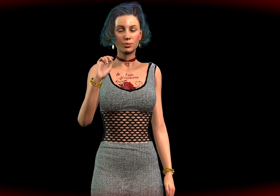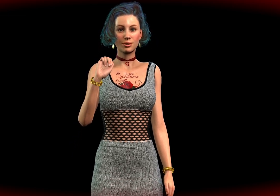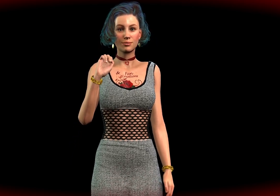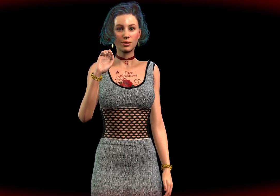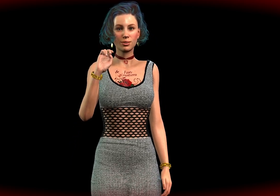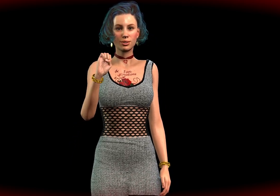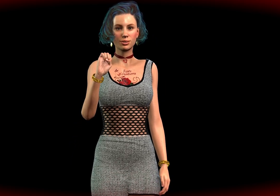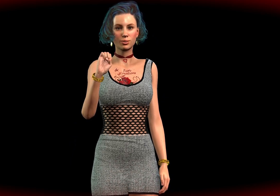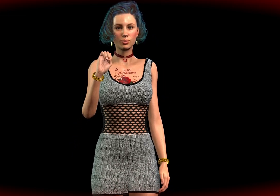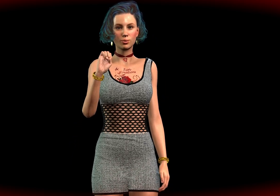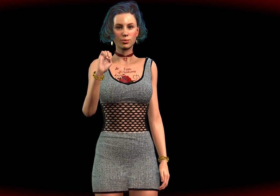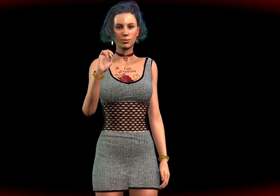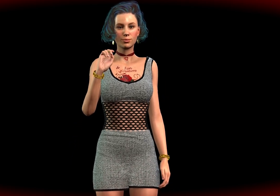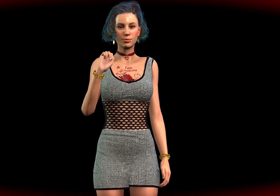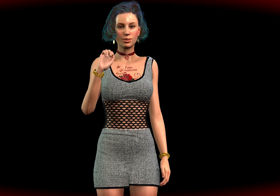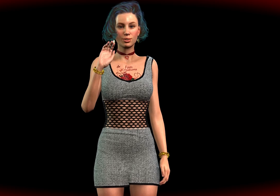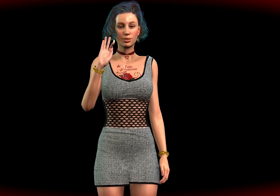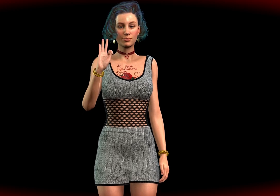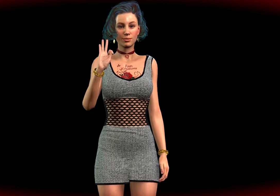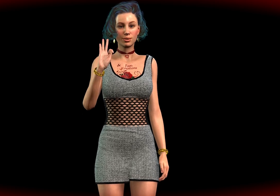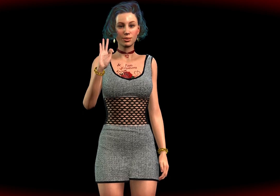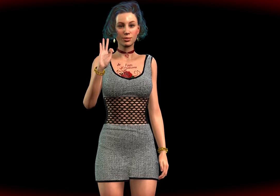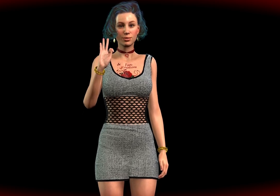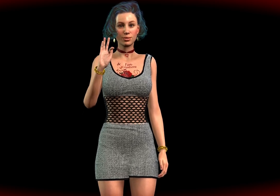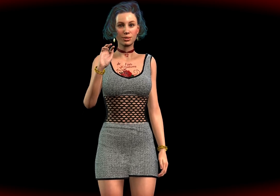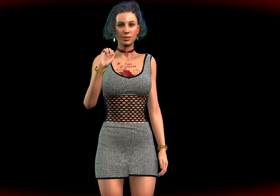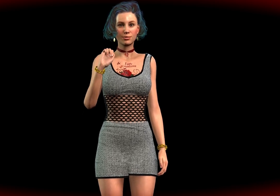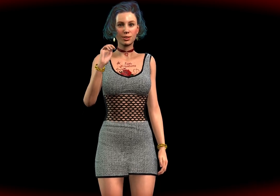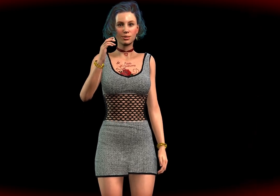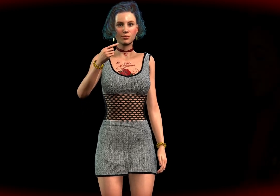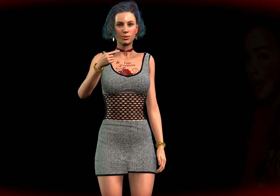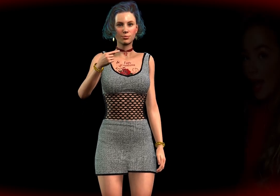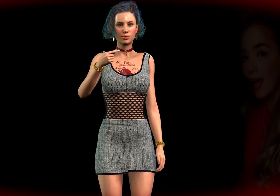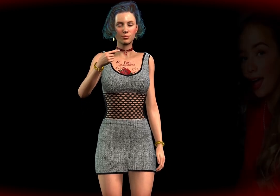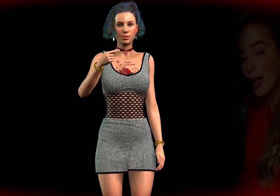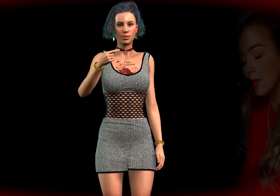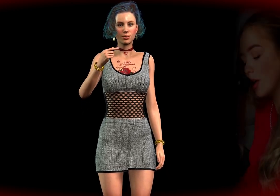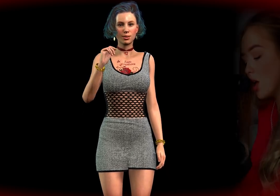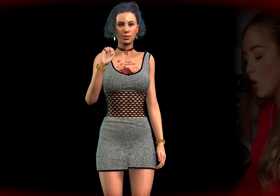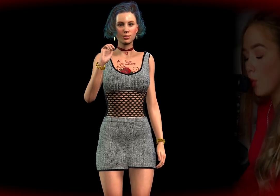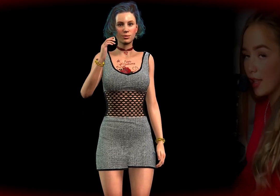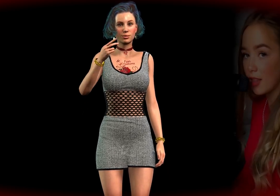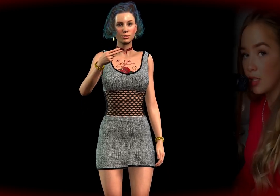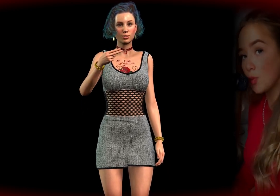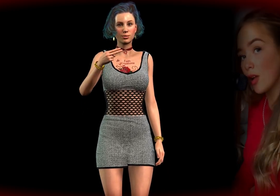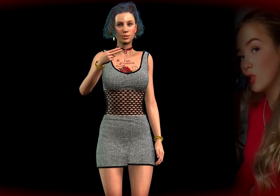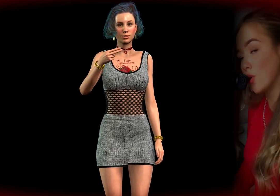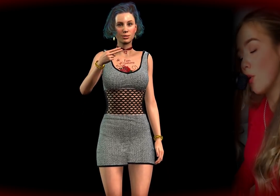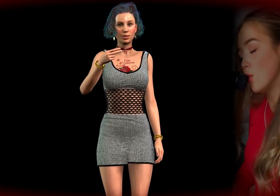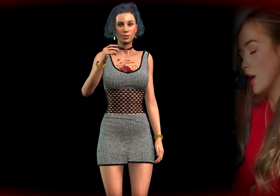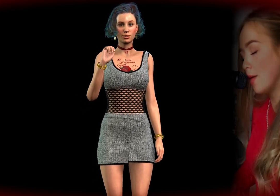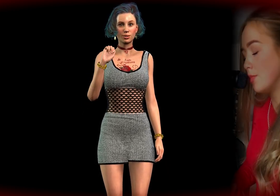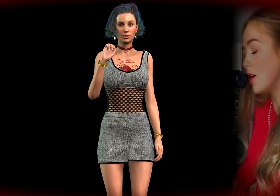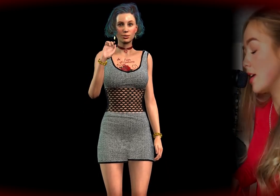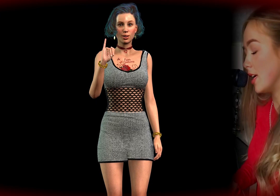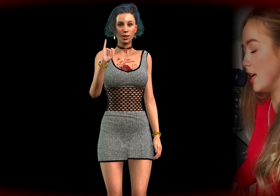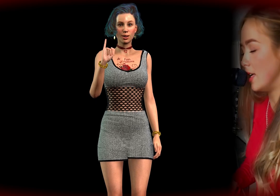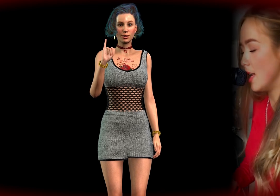you have other things to do. My Kreata Fun says thanks for dropping by, and that I was created in Character Kreata and